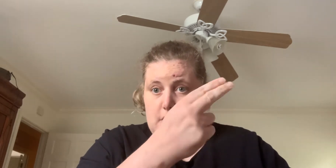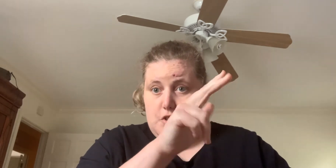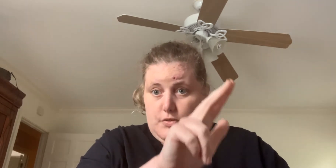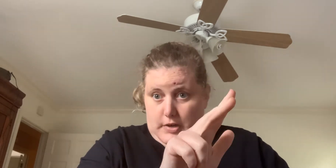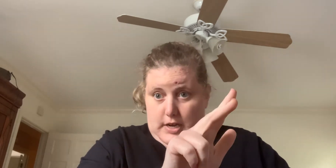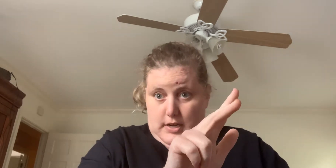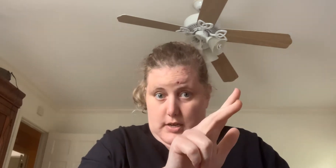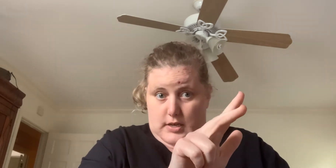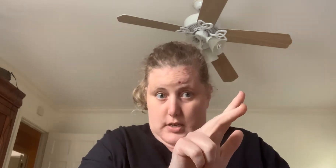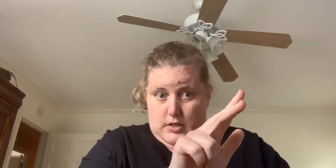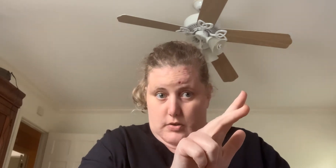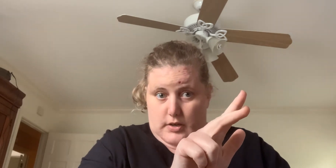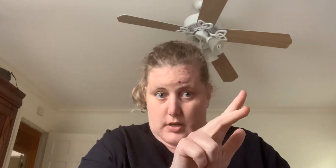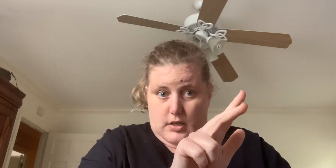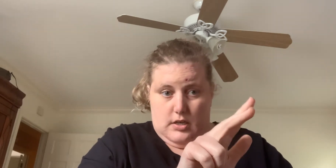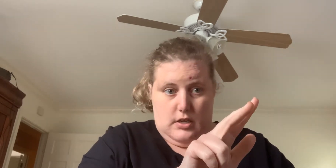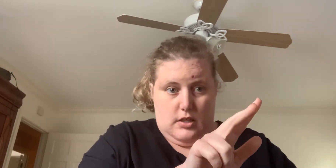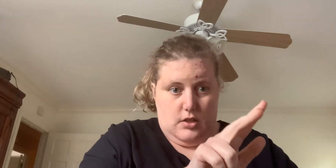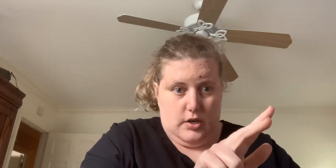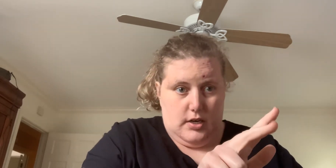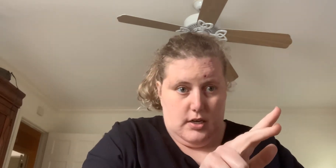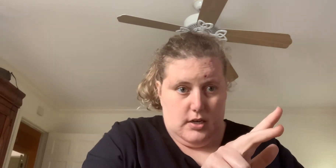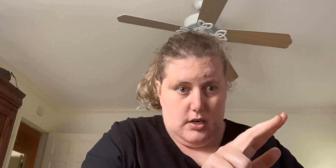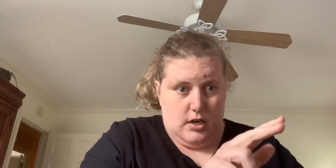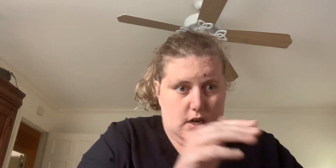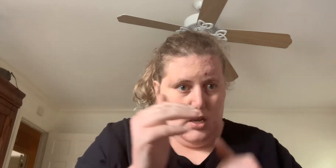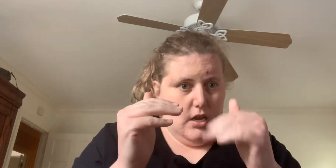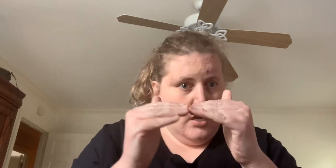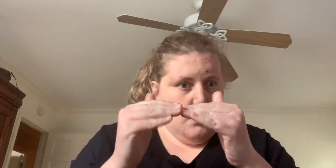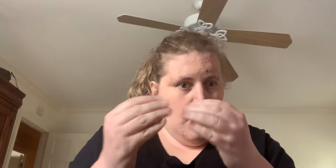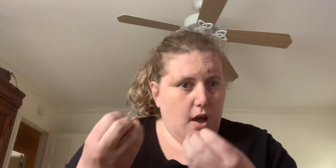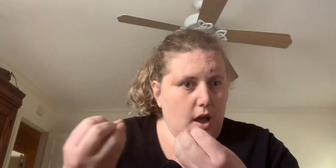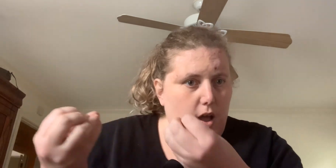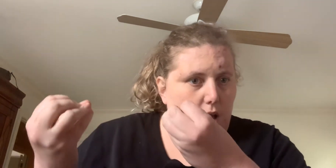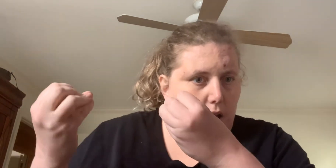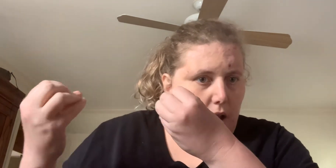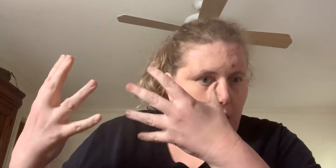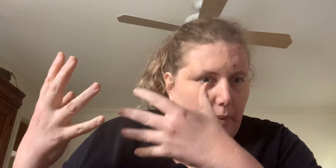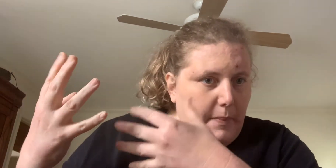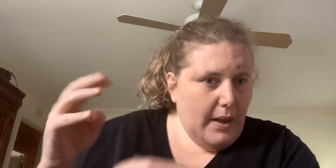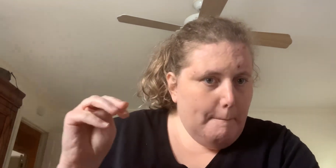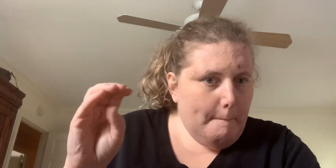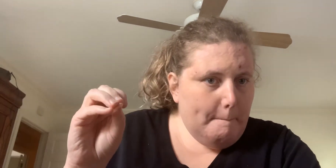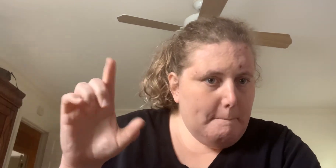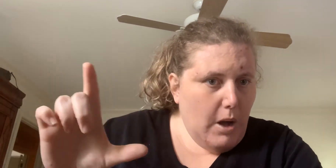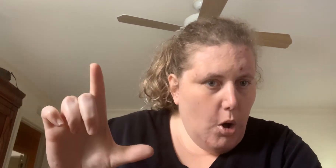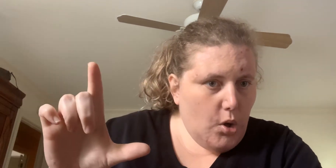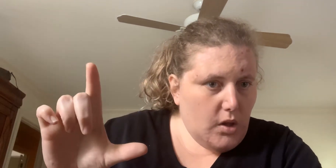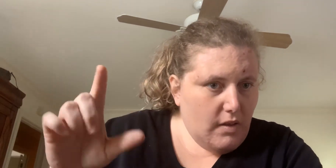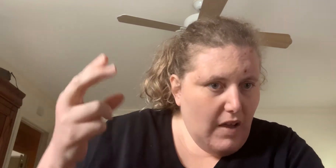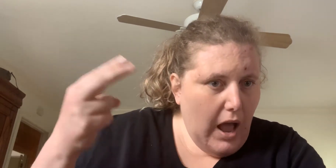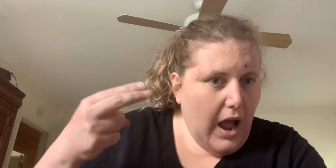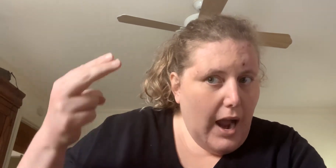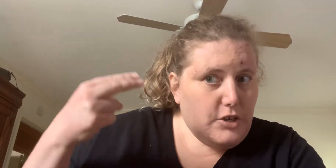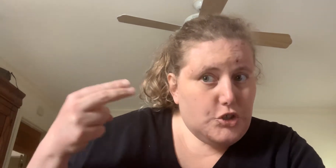the ratio of hydrogen to ammonia. The relationship between hydrogen and ammonia is 3 to